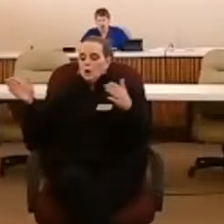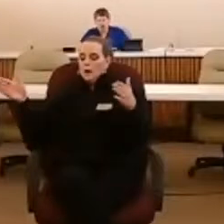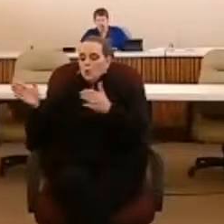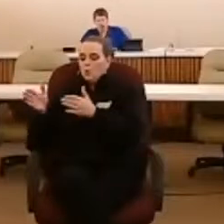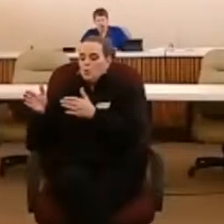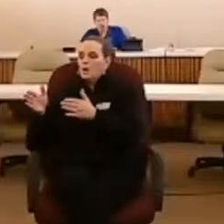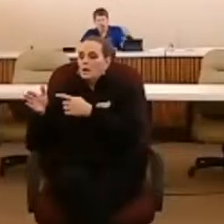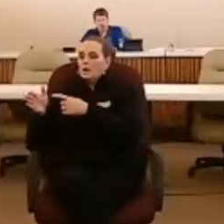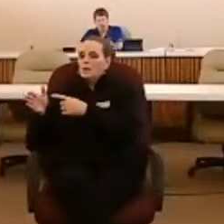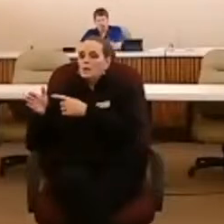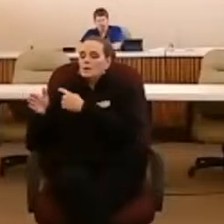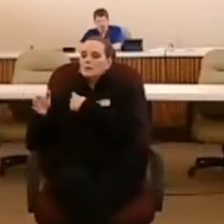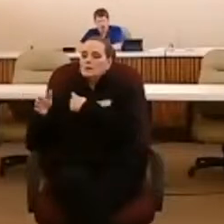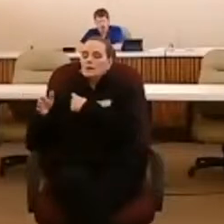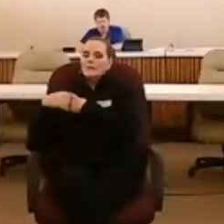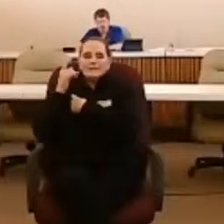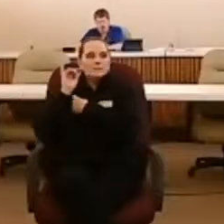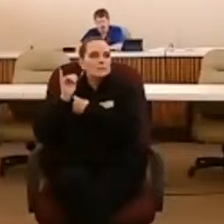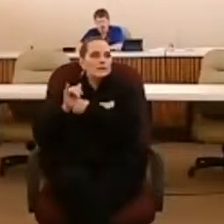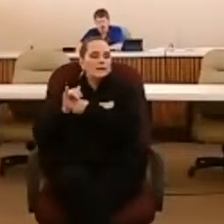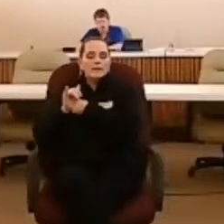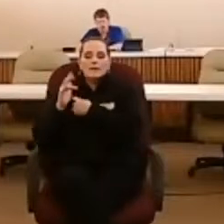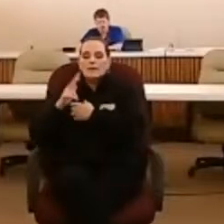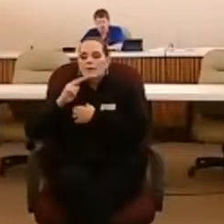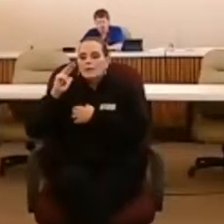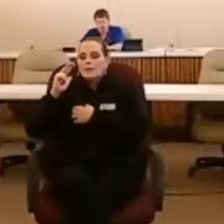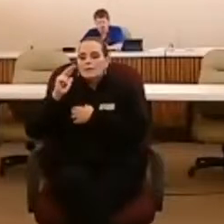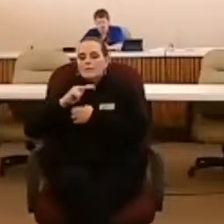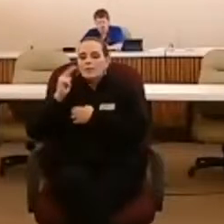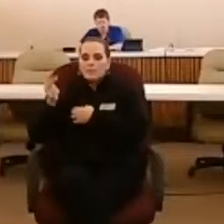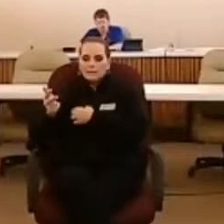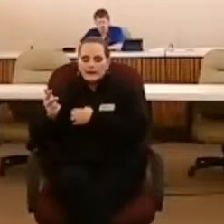one, it looks like the parking is,